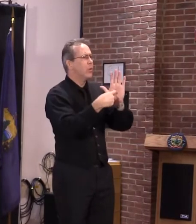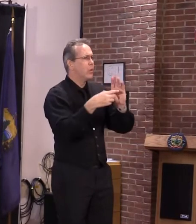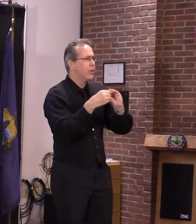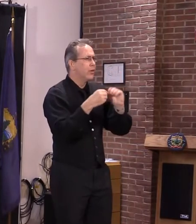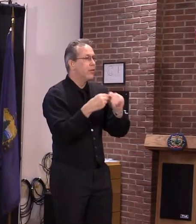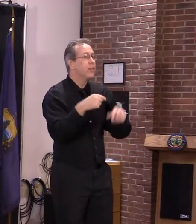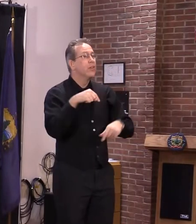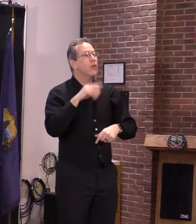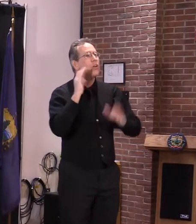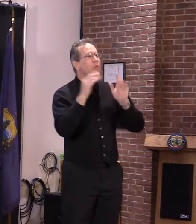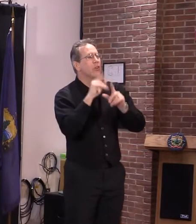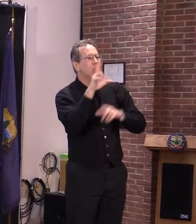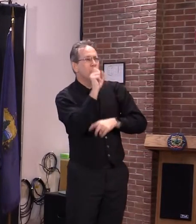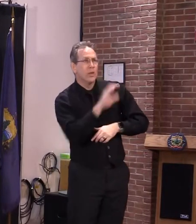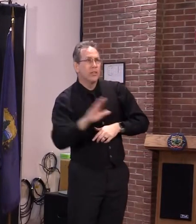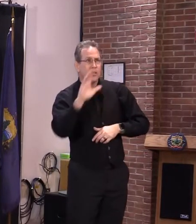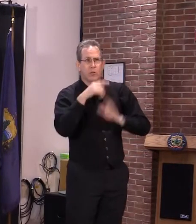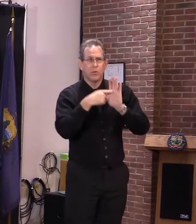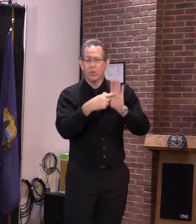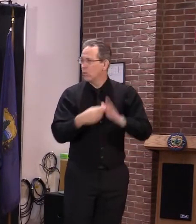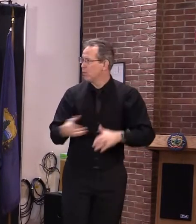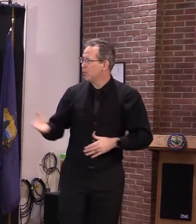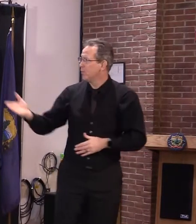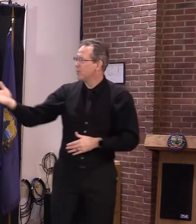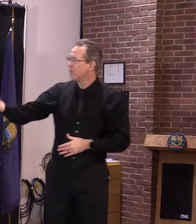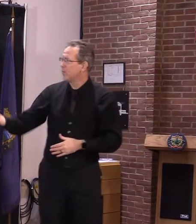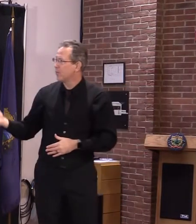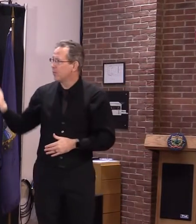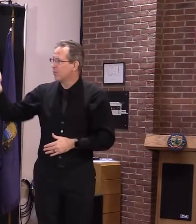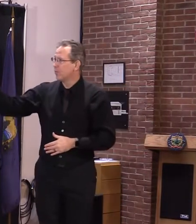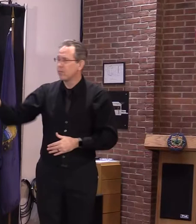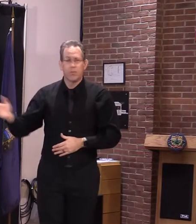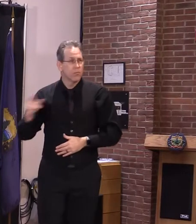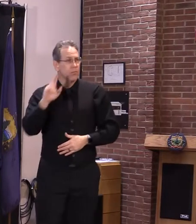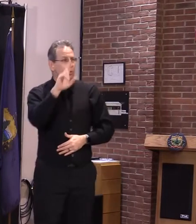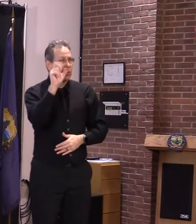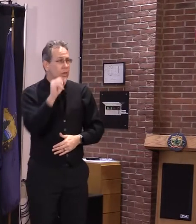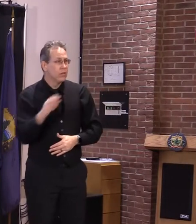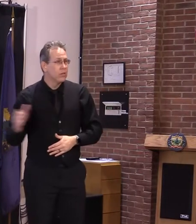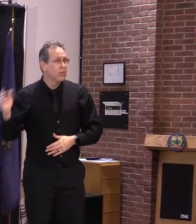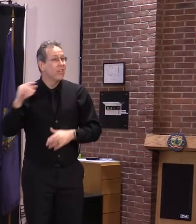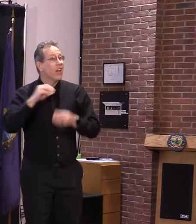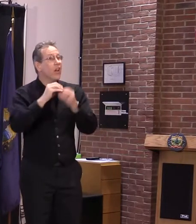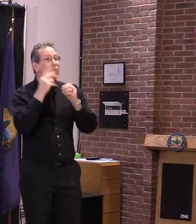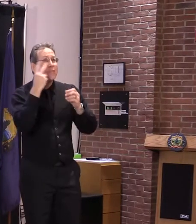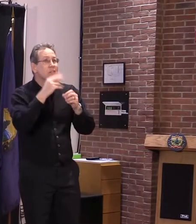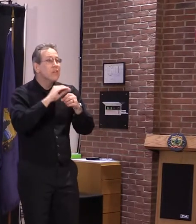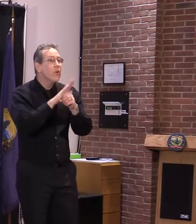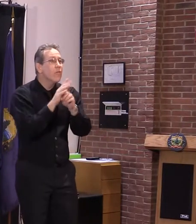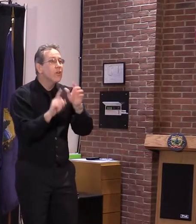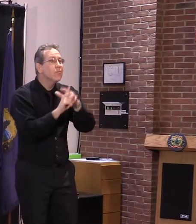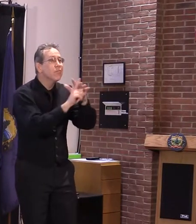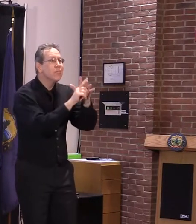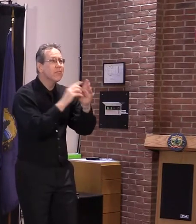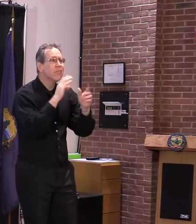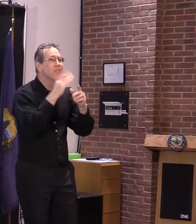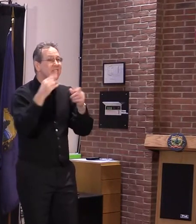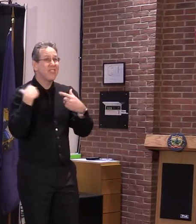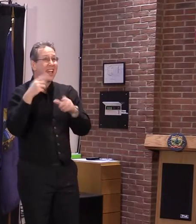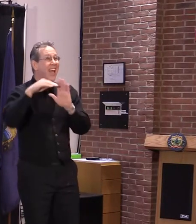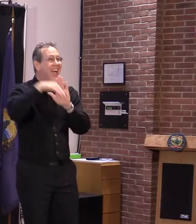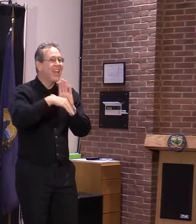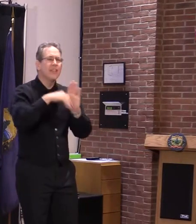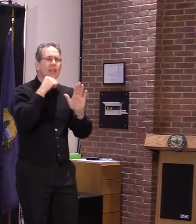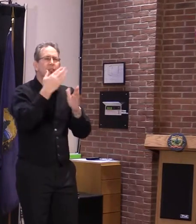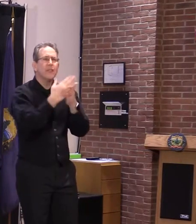Cases in the country have not yet seen this clear and steady decline that we're seeing here in the Northeast. But as you can see from the map, a